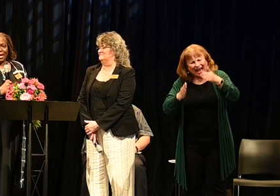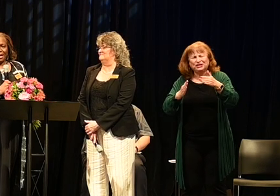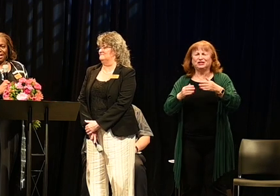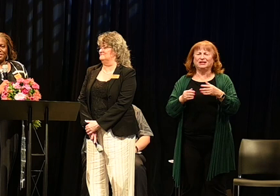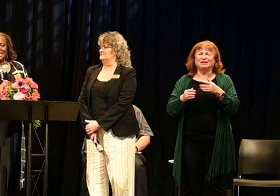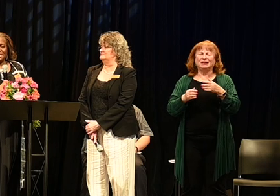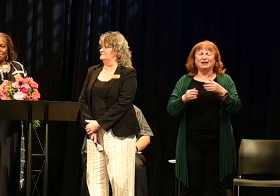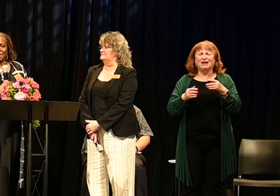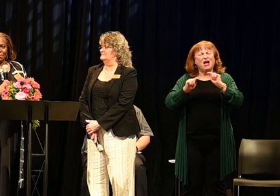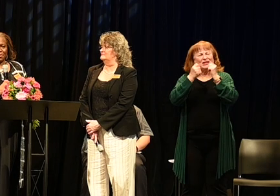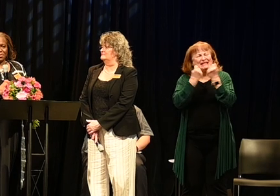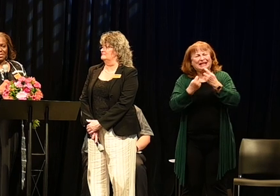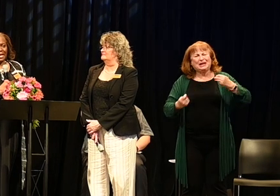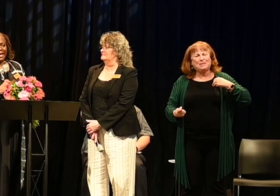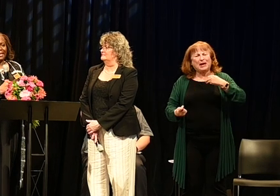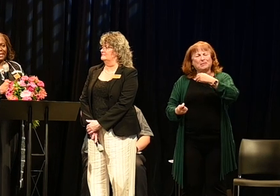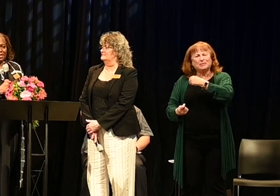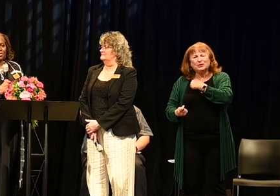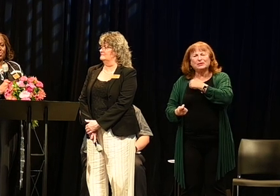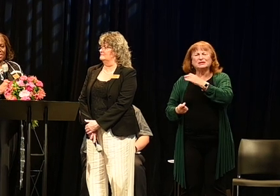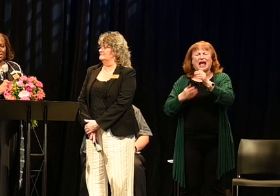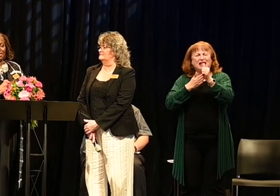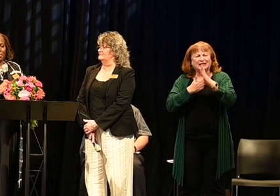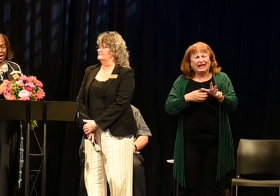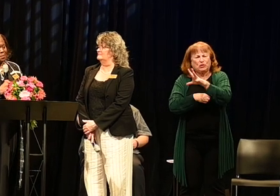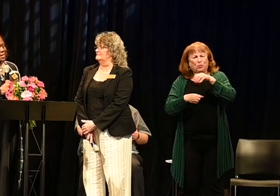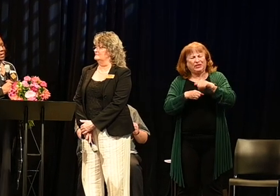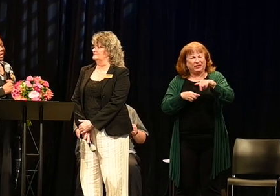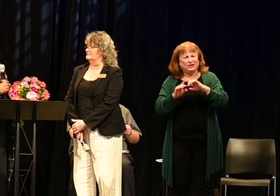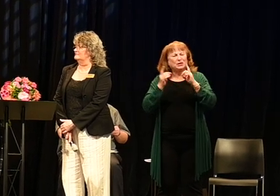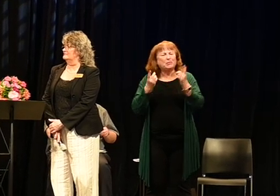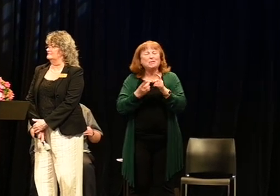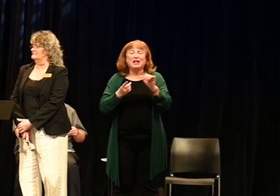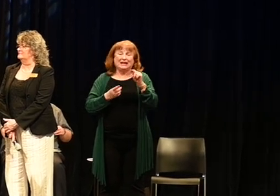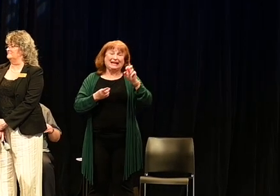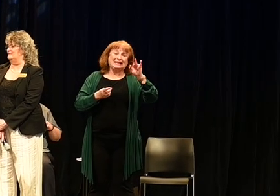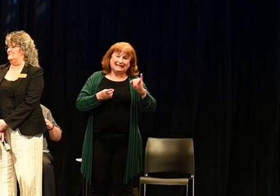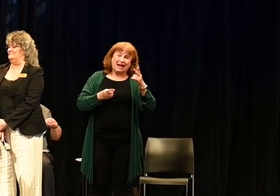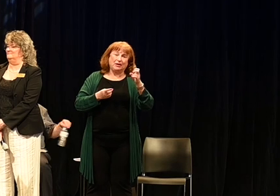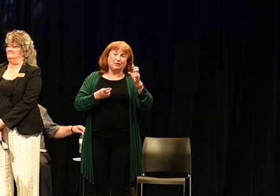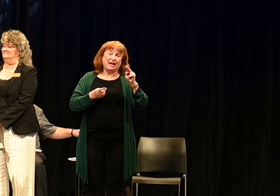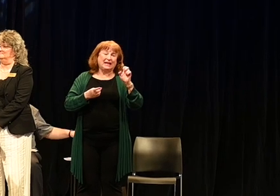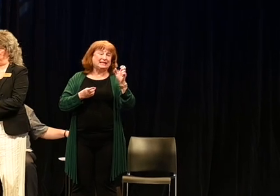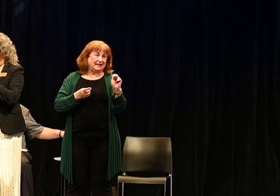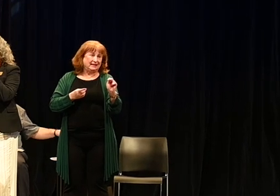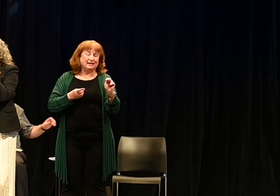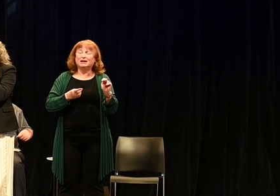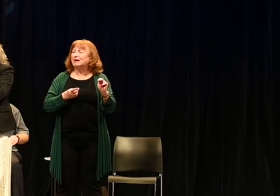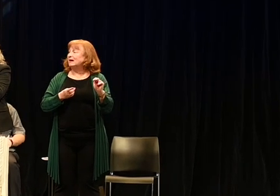dedication of team members and leaders within the department like Terry Hansen